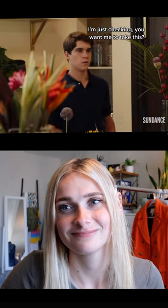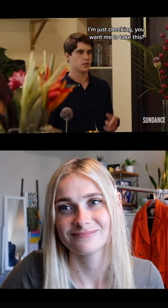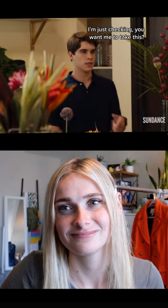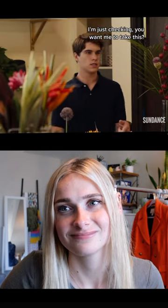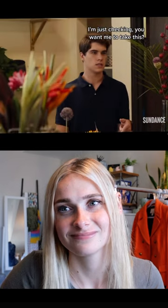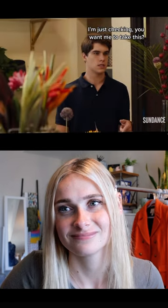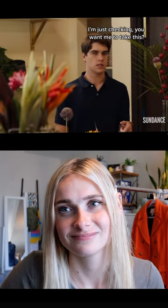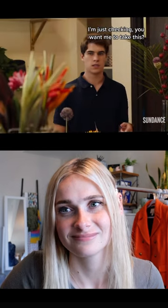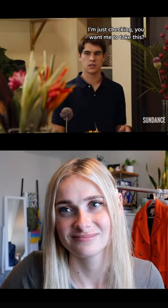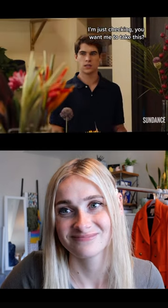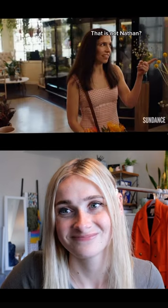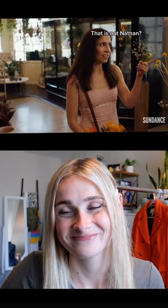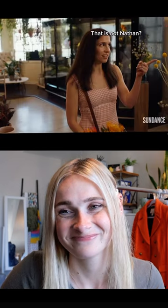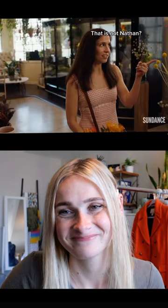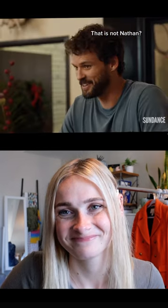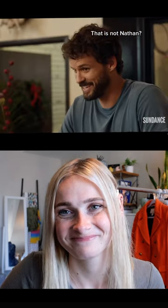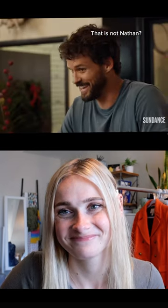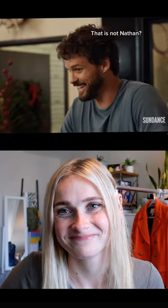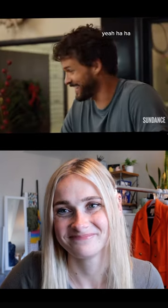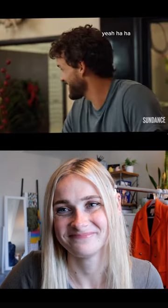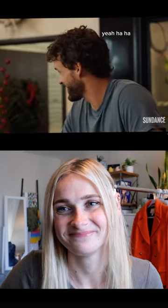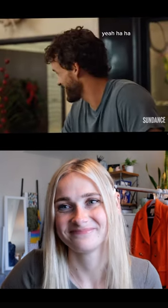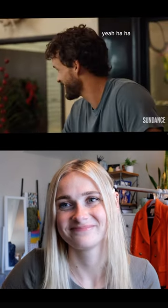want me to take these two? Sounded not Nathan. Yeah,